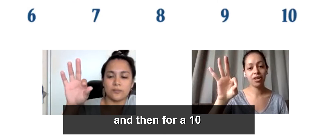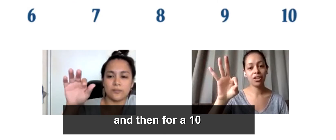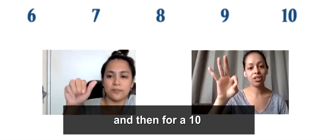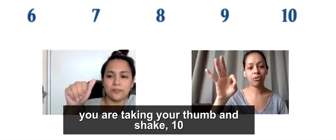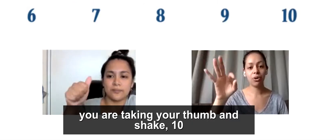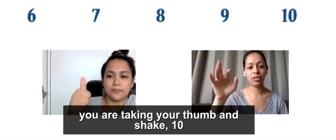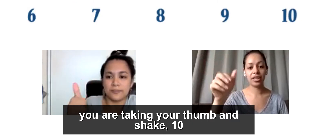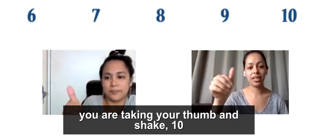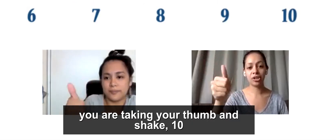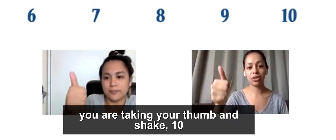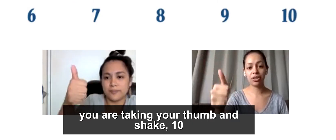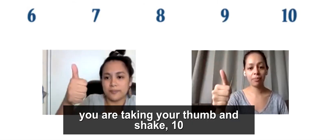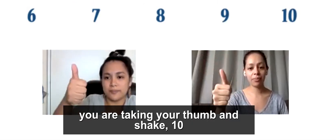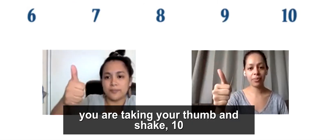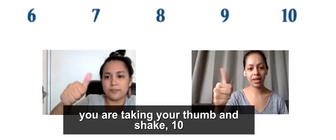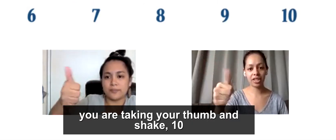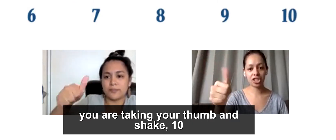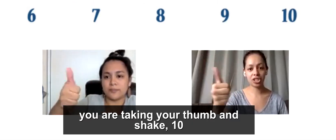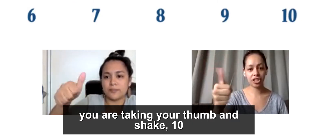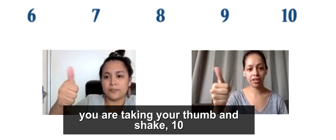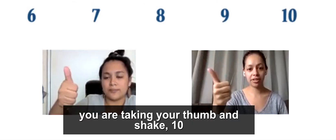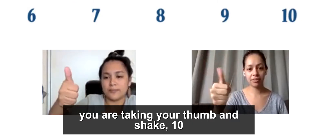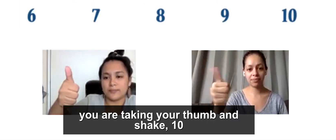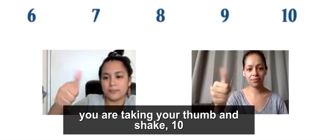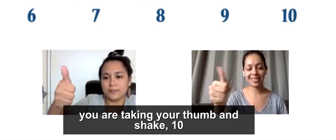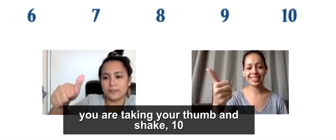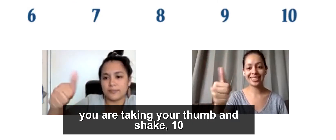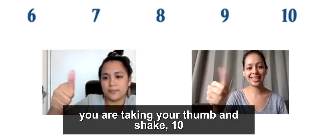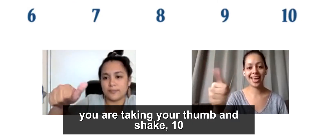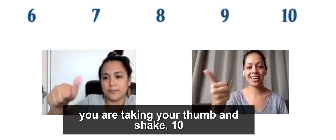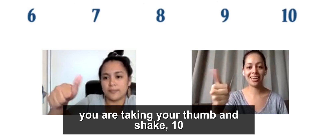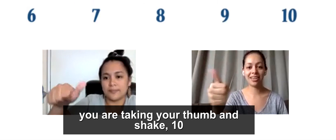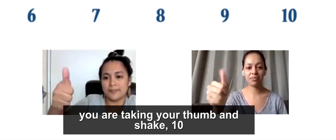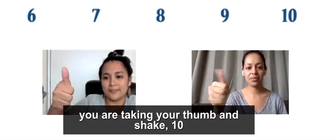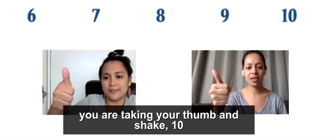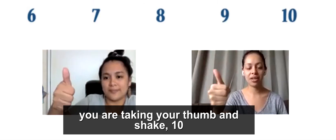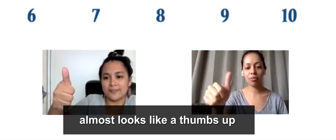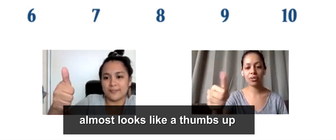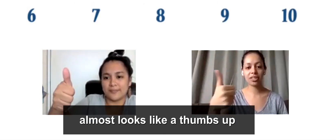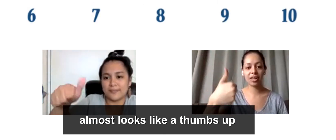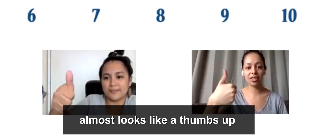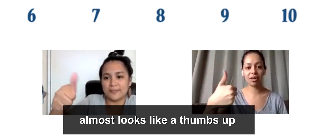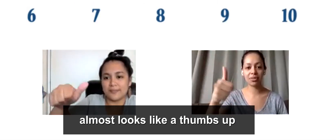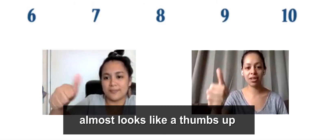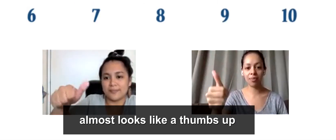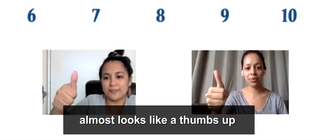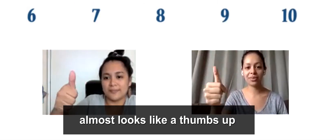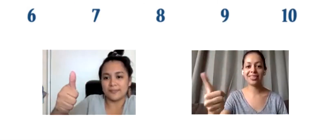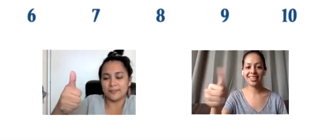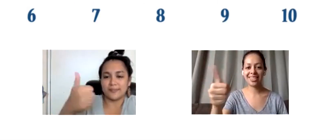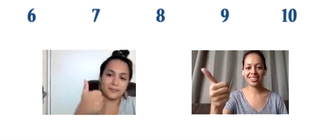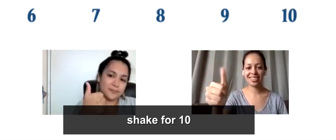10, you are taking your thumb and shake. 10. Almost looks like a thumbs